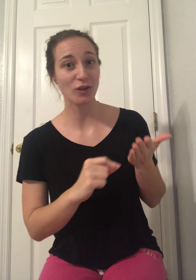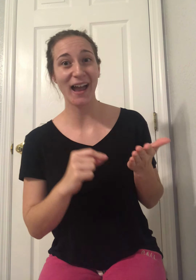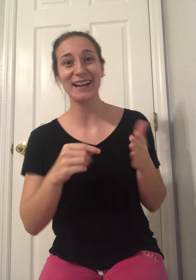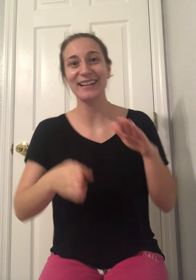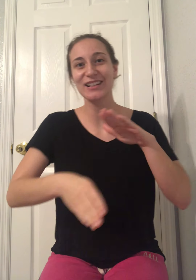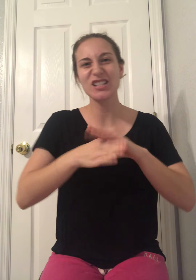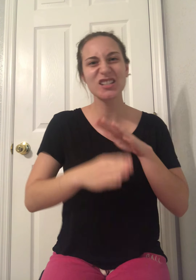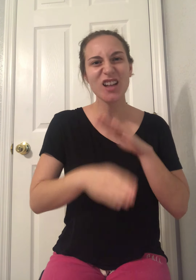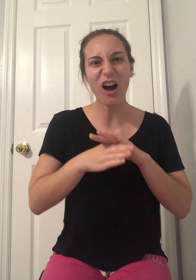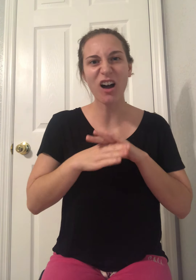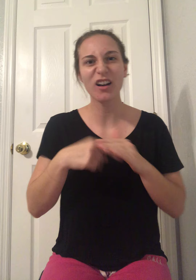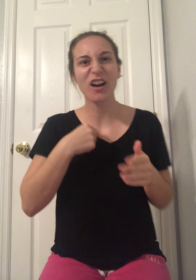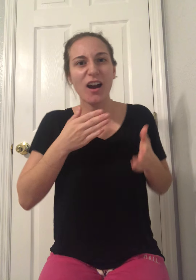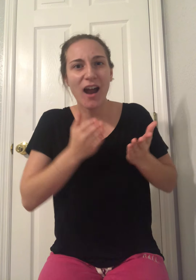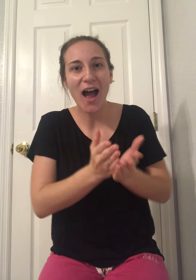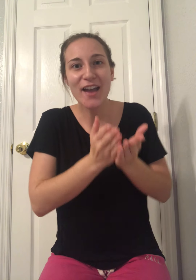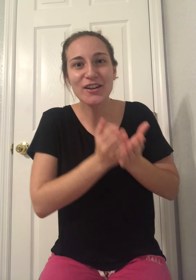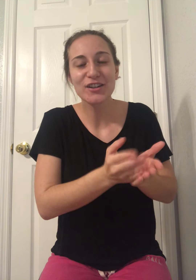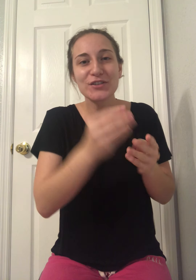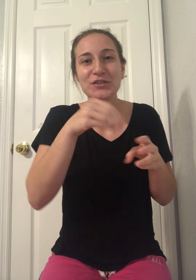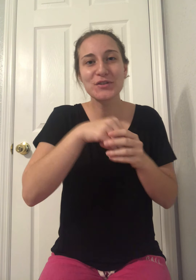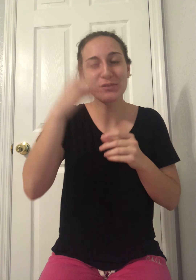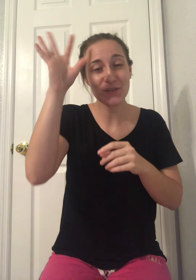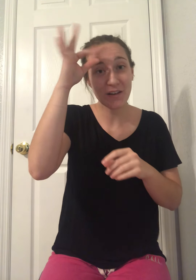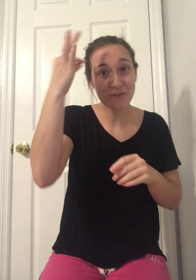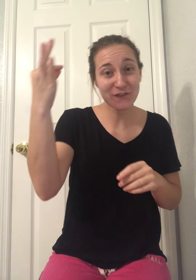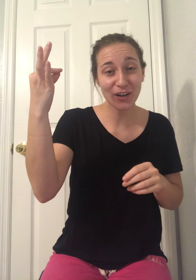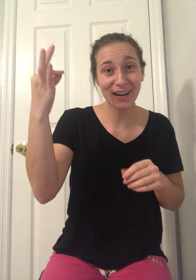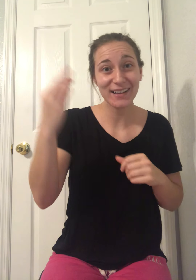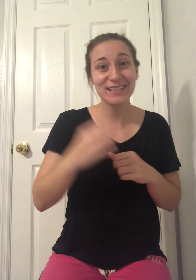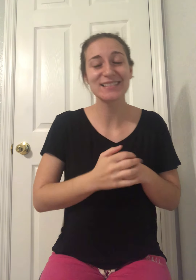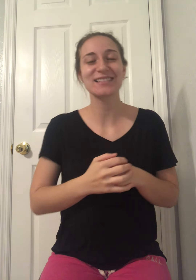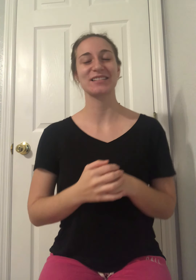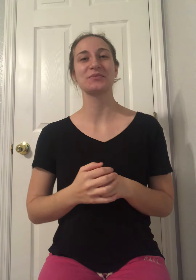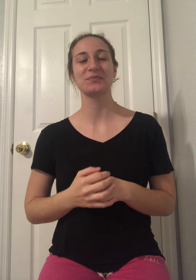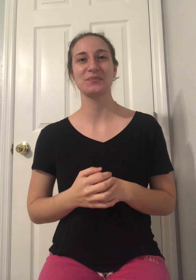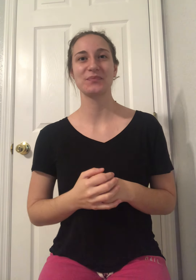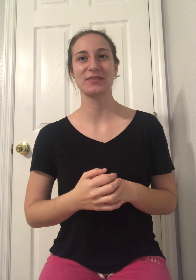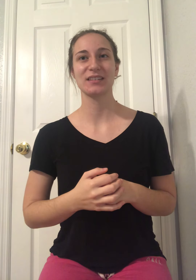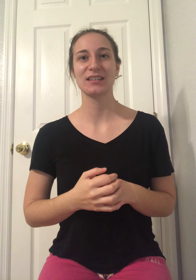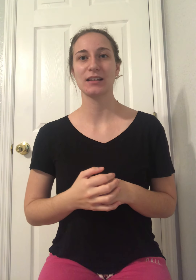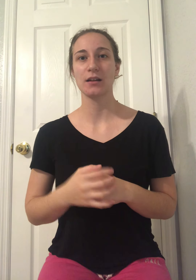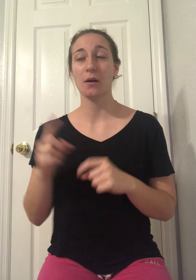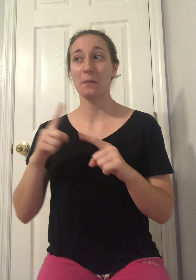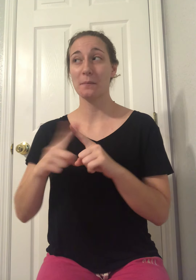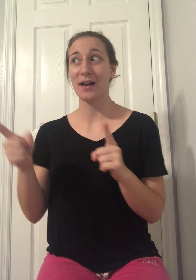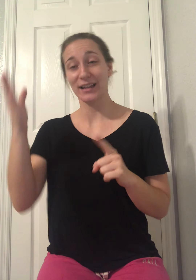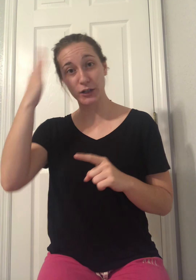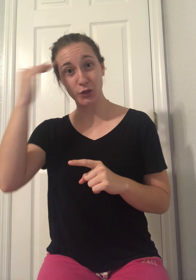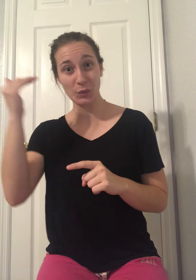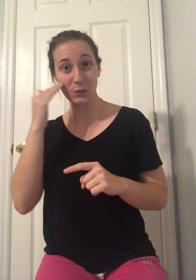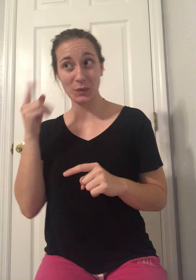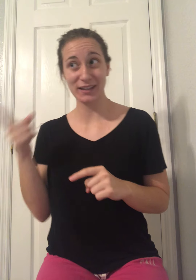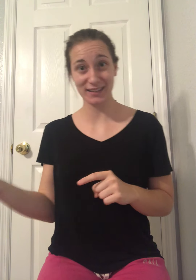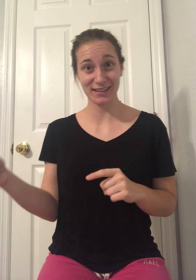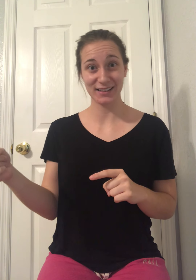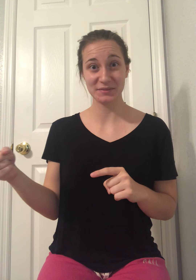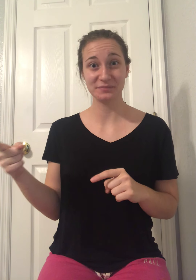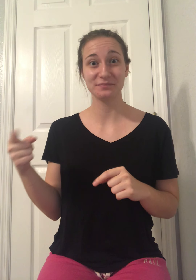went canoeing in France as a part of a school field trip. But in my all-female school in Korea, I was stuck in school